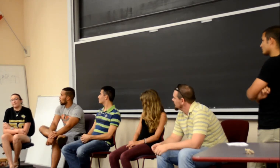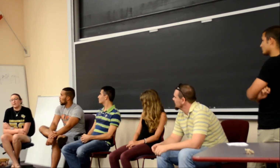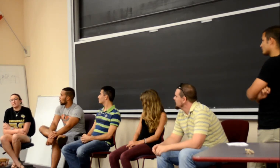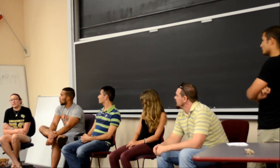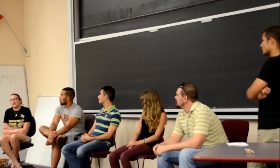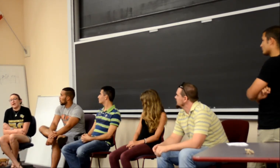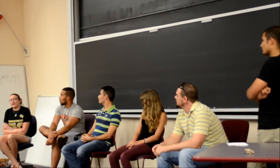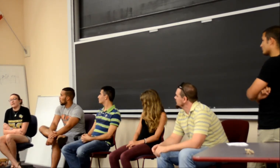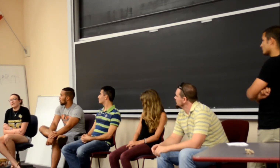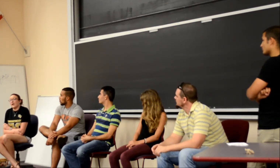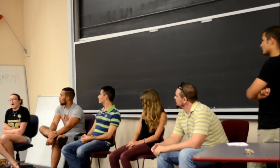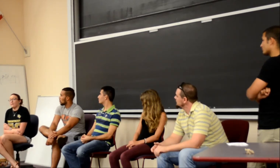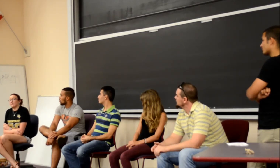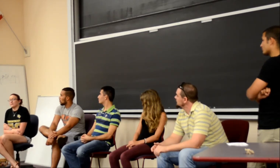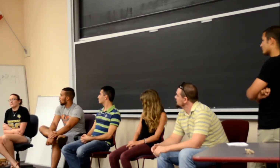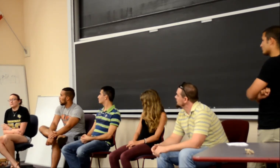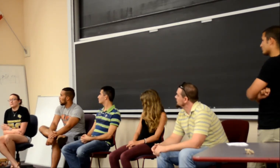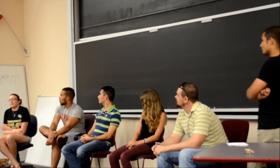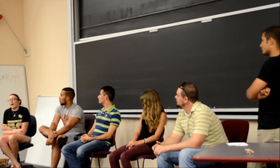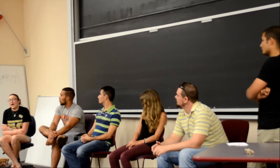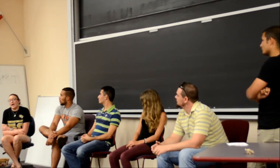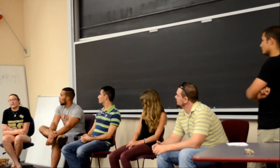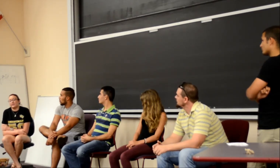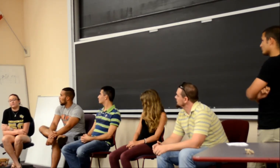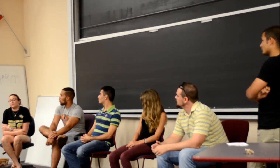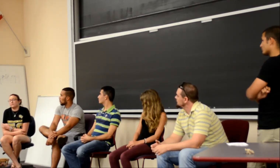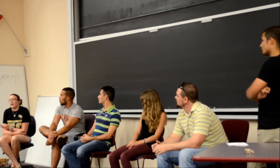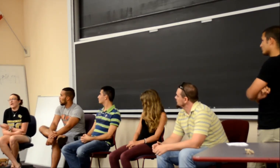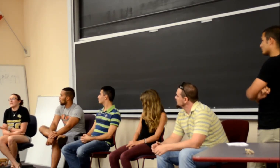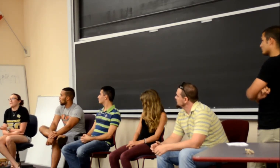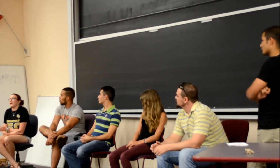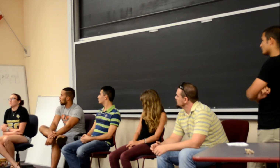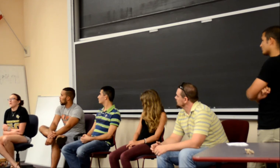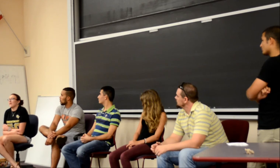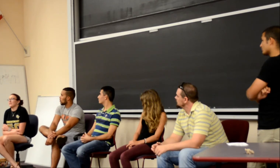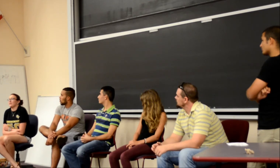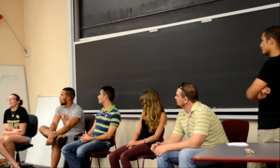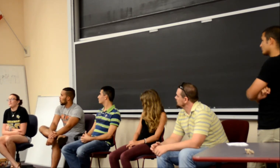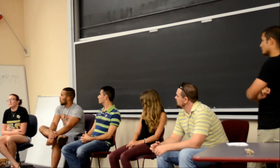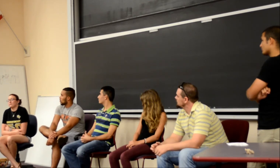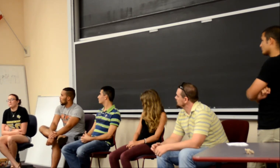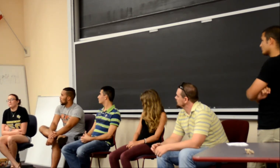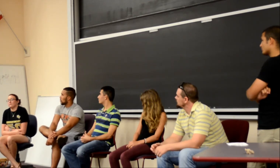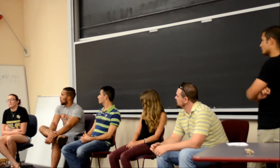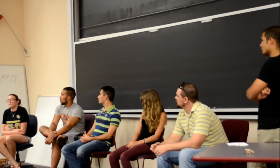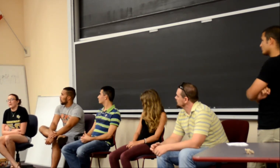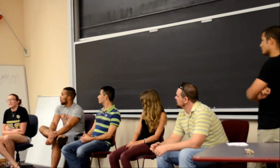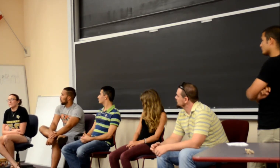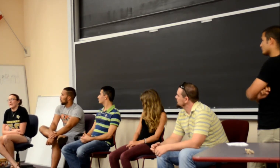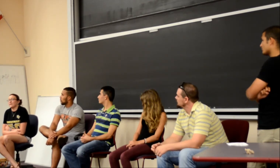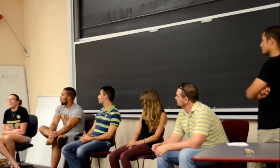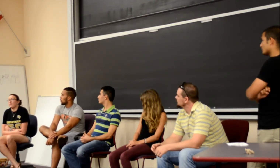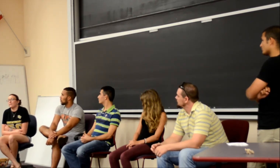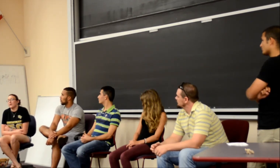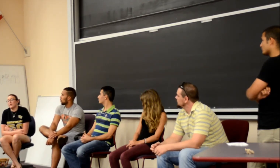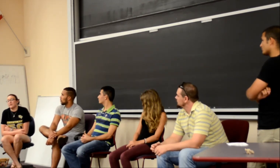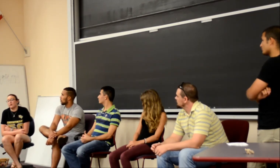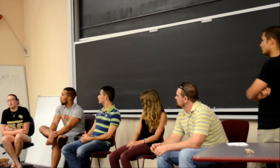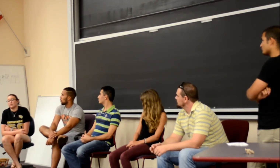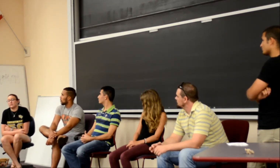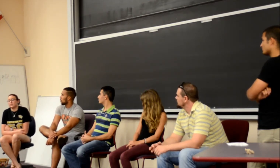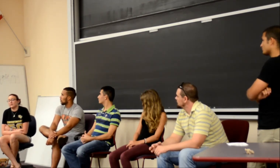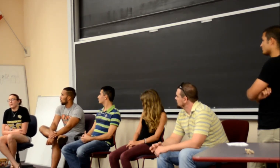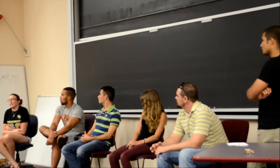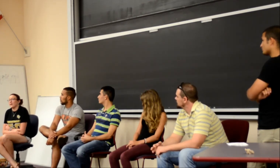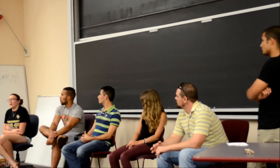mom wanted to make sure that I had, I guess, the best chance of being successful.